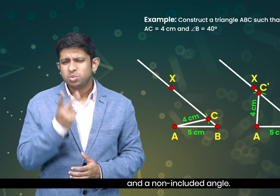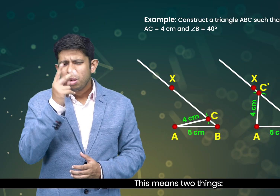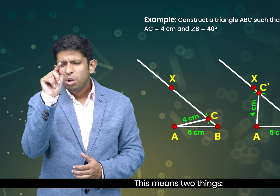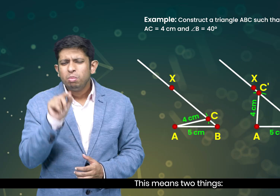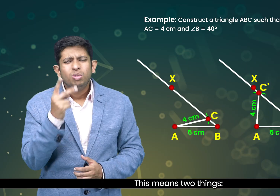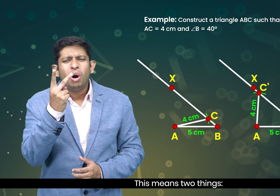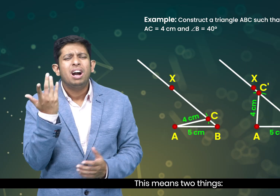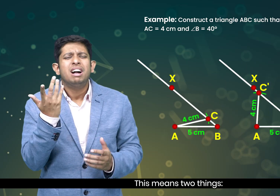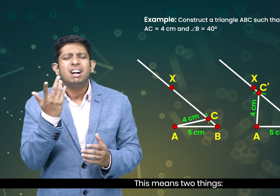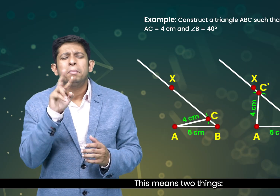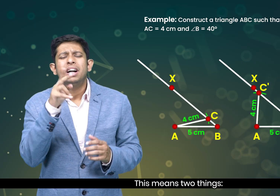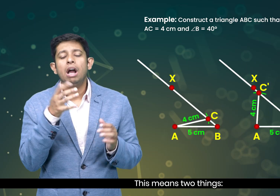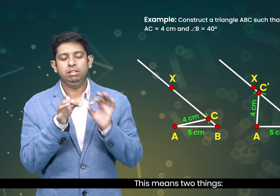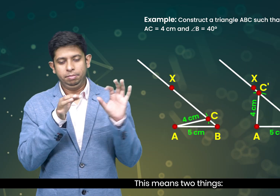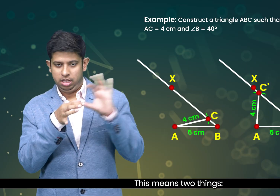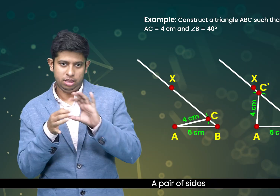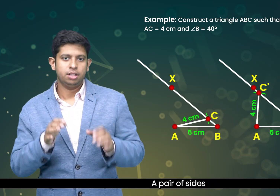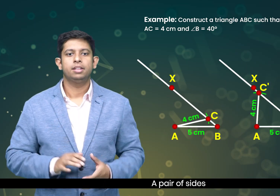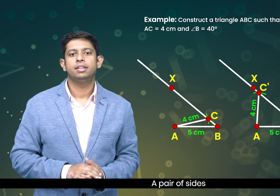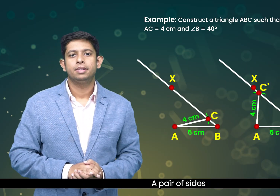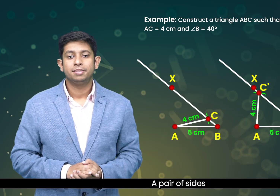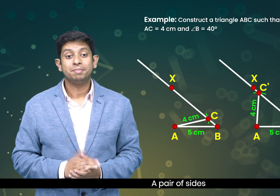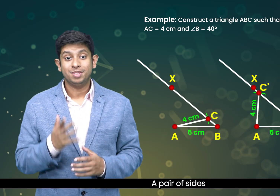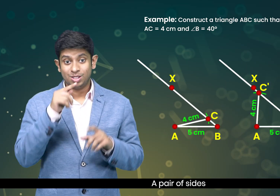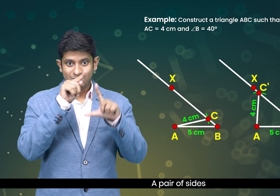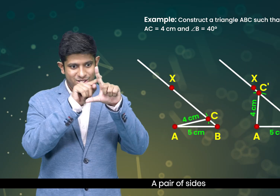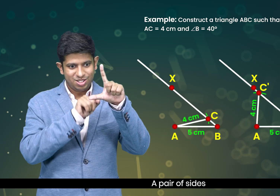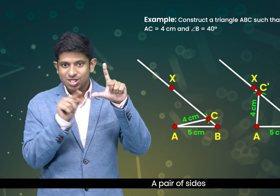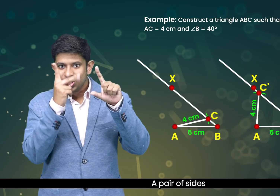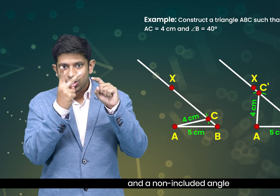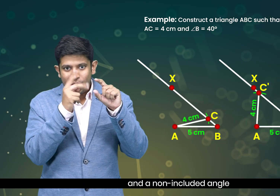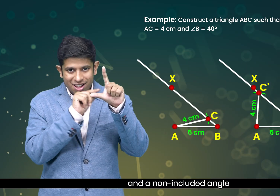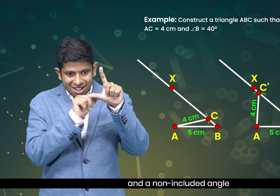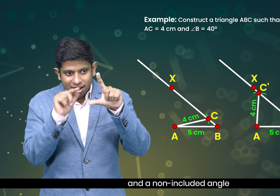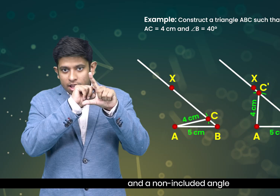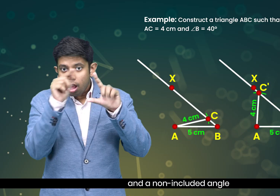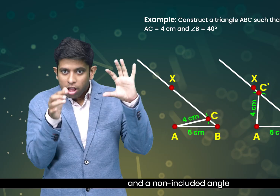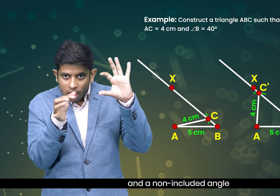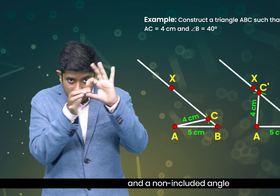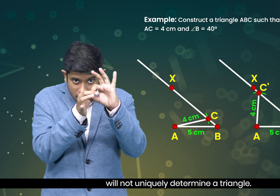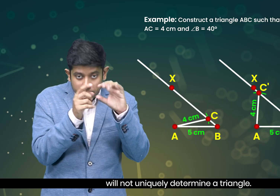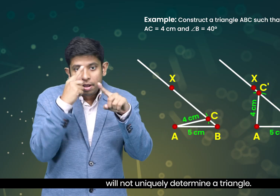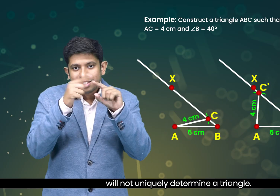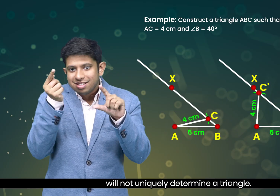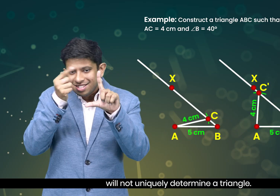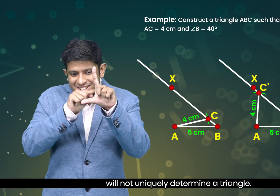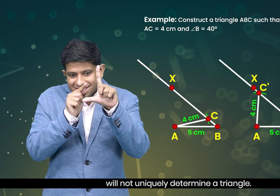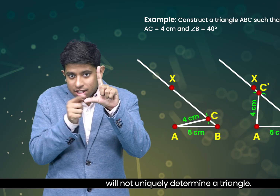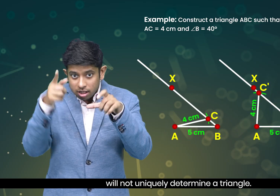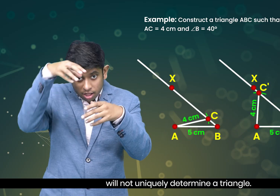This means two things. A pair of sides and a non-included angle will not uniquely determine a